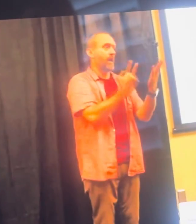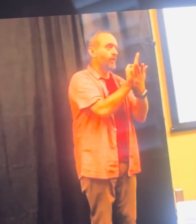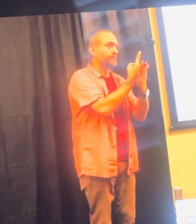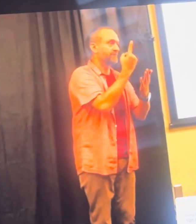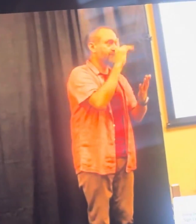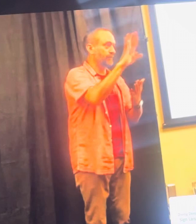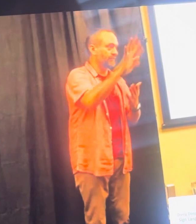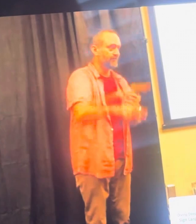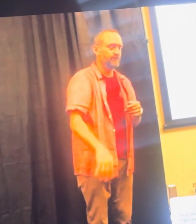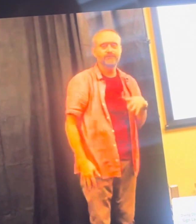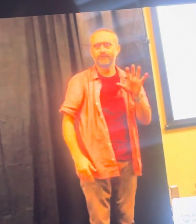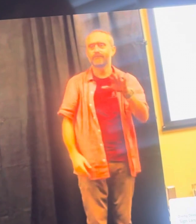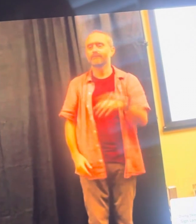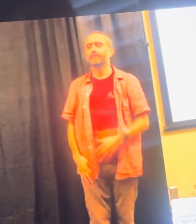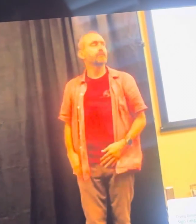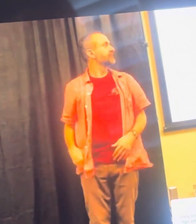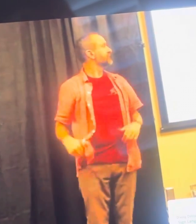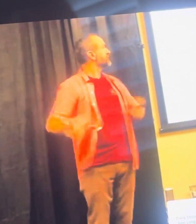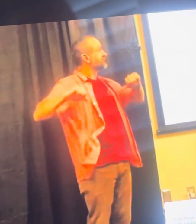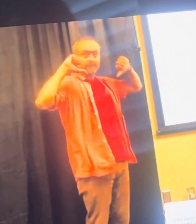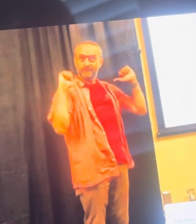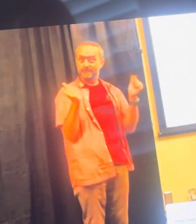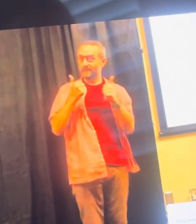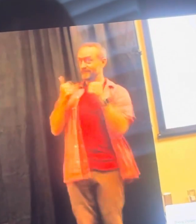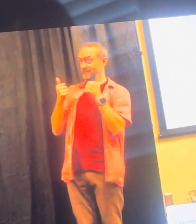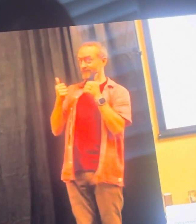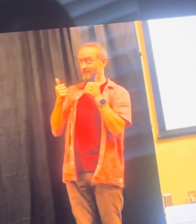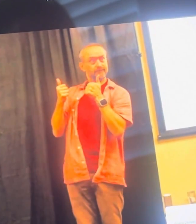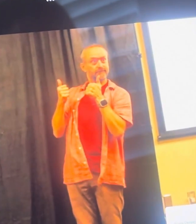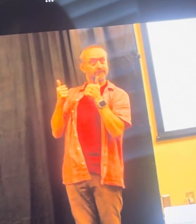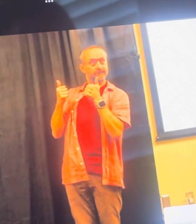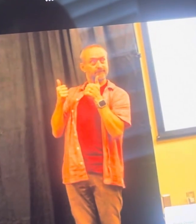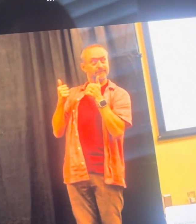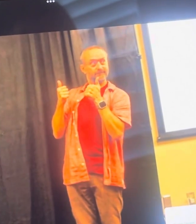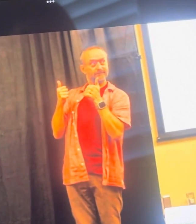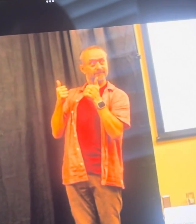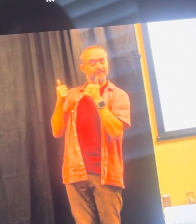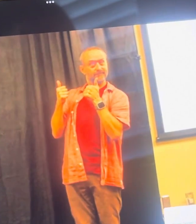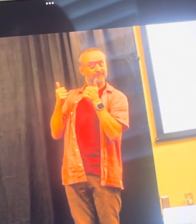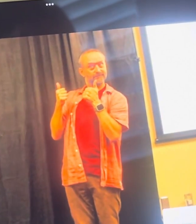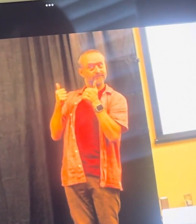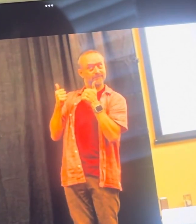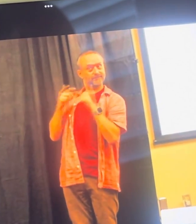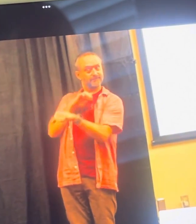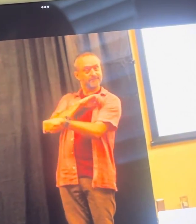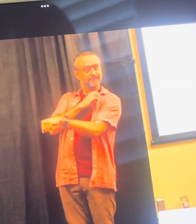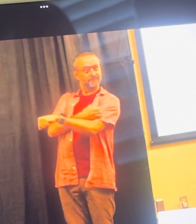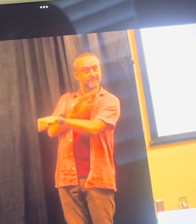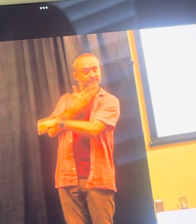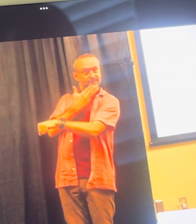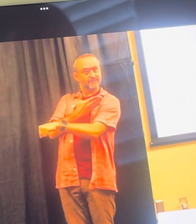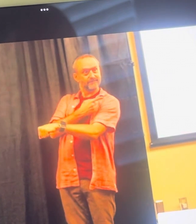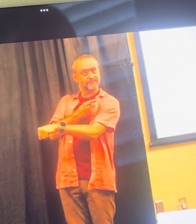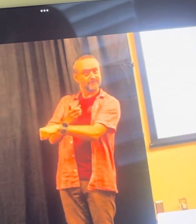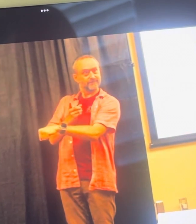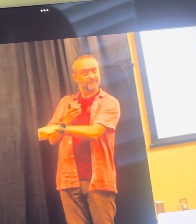left. 1 hour and like 50 minutes actually. All right. Everyone all good? Is your energy